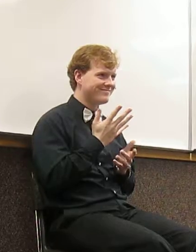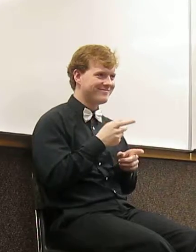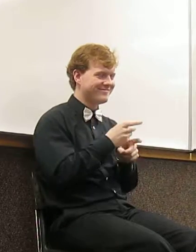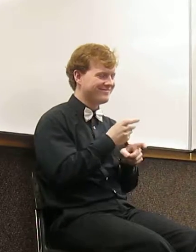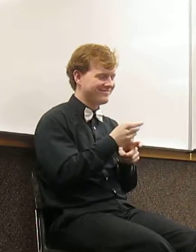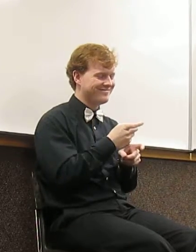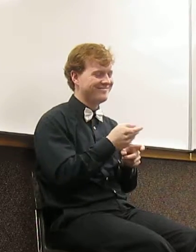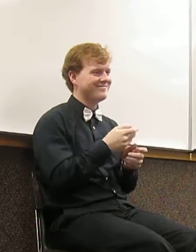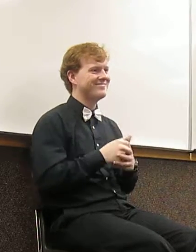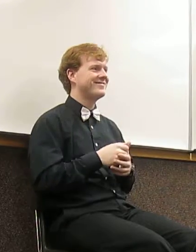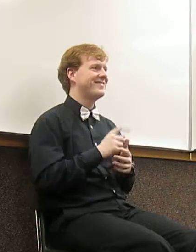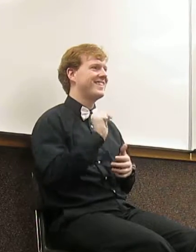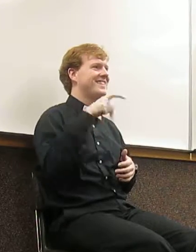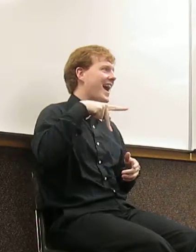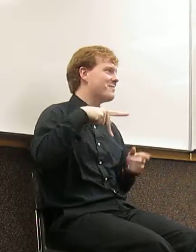Nothing? Tap. Oh, yeah.